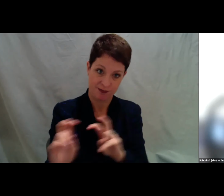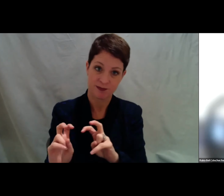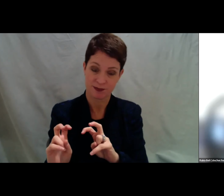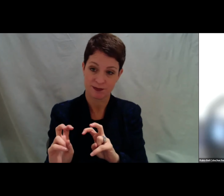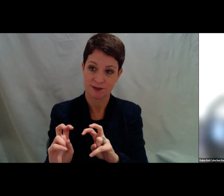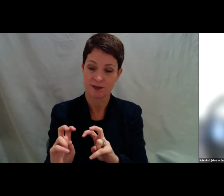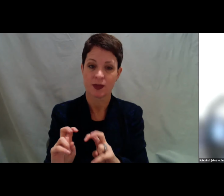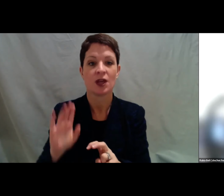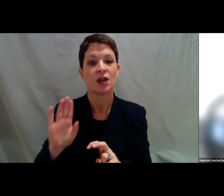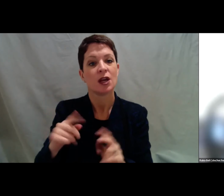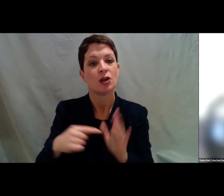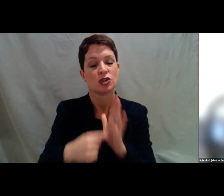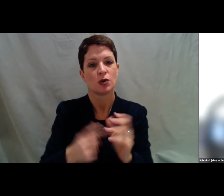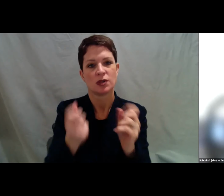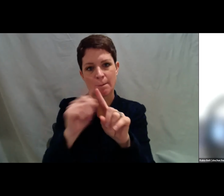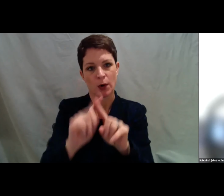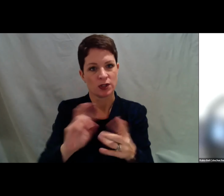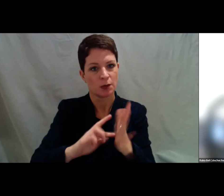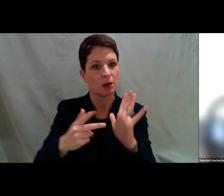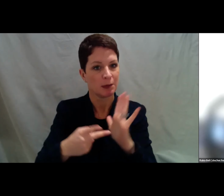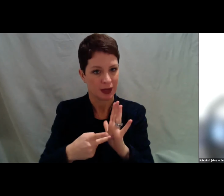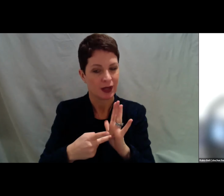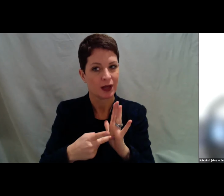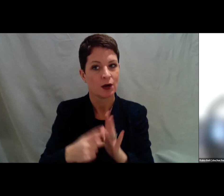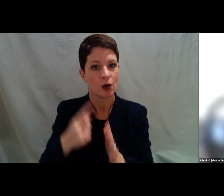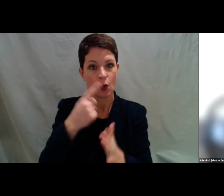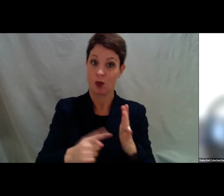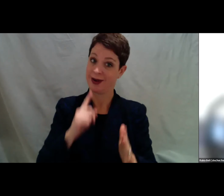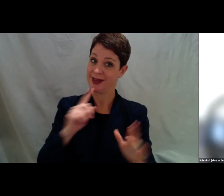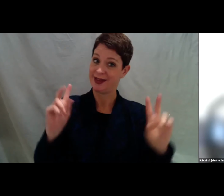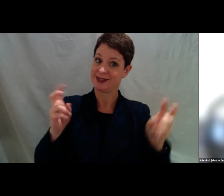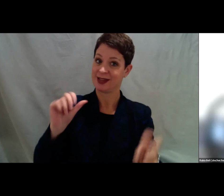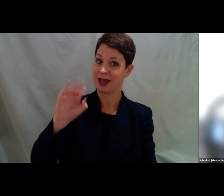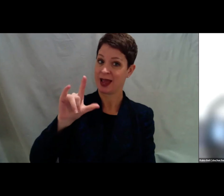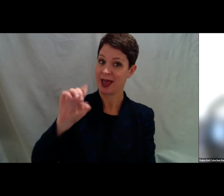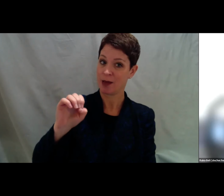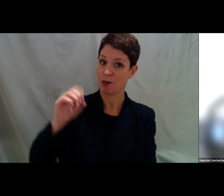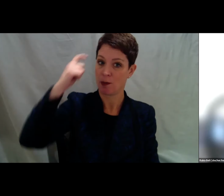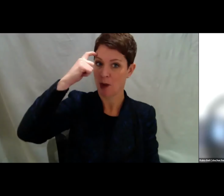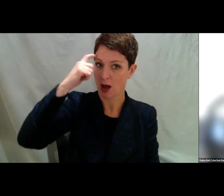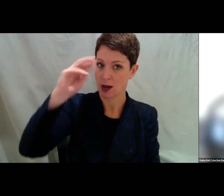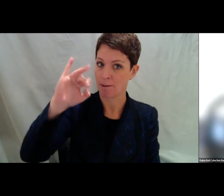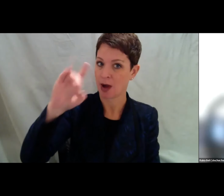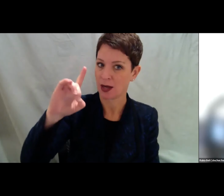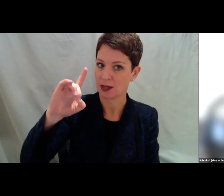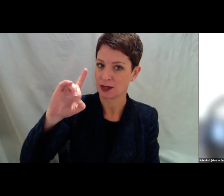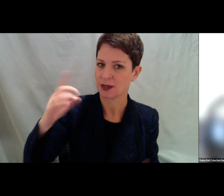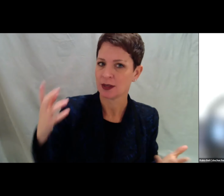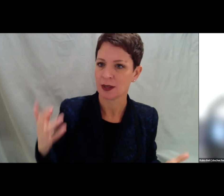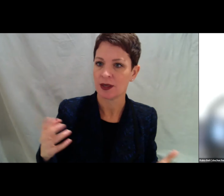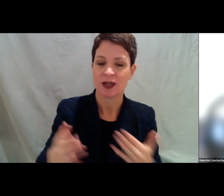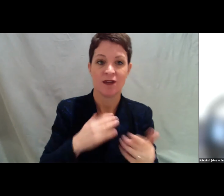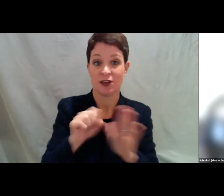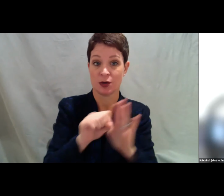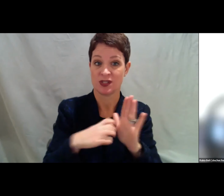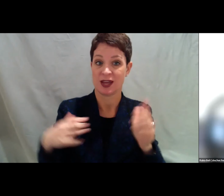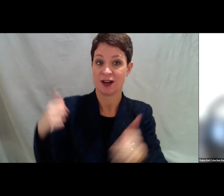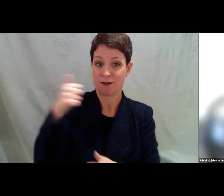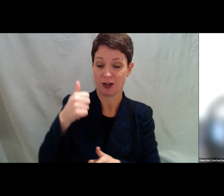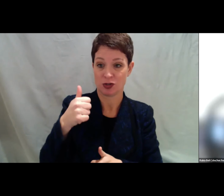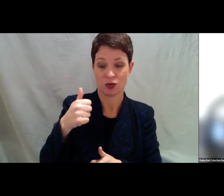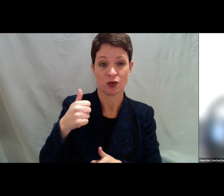reveals the multiple meanings of what is able-mindedness. So although state officials